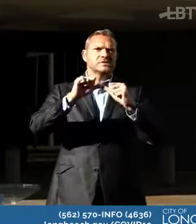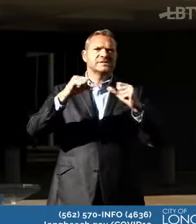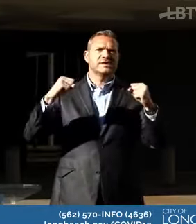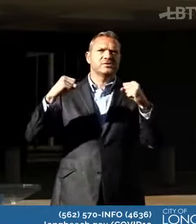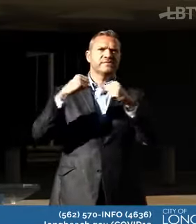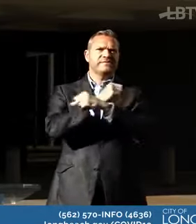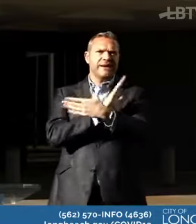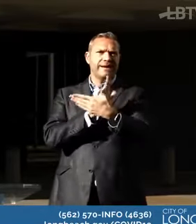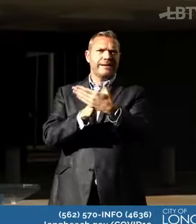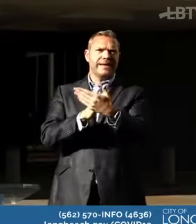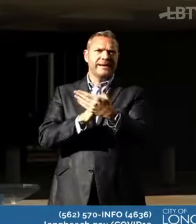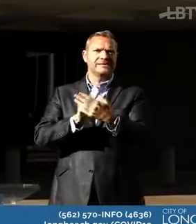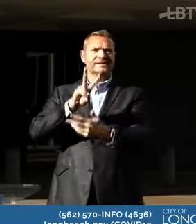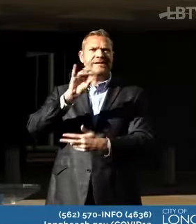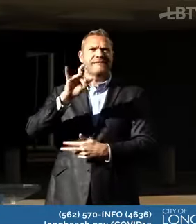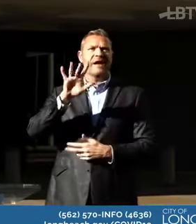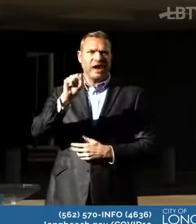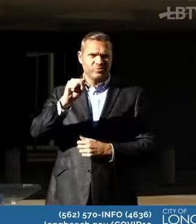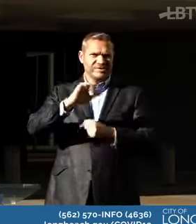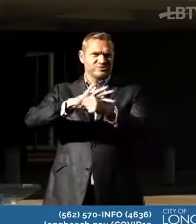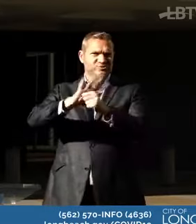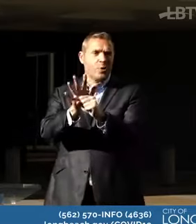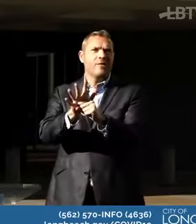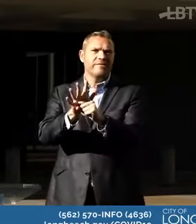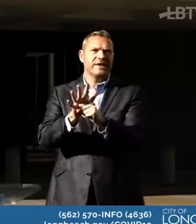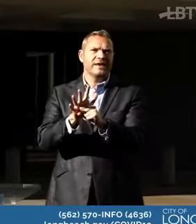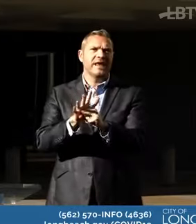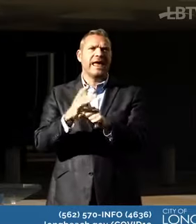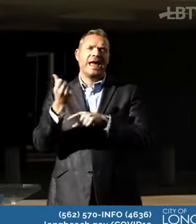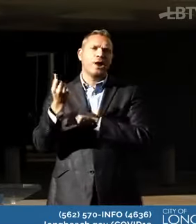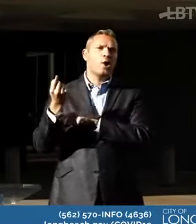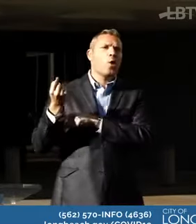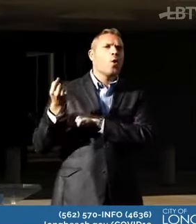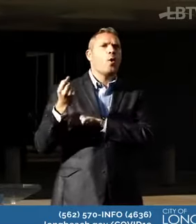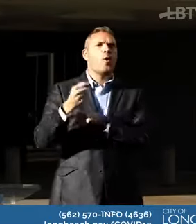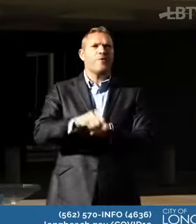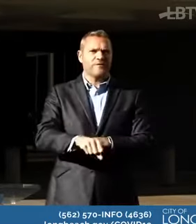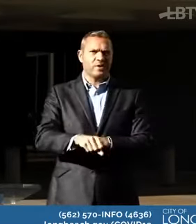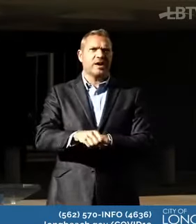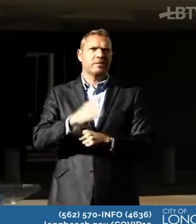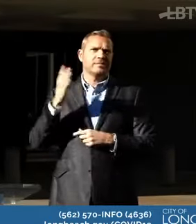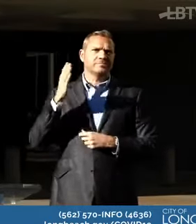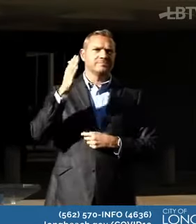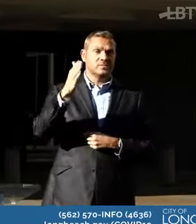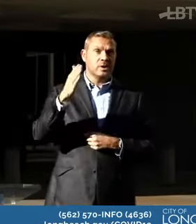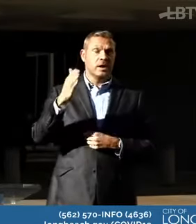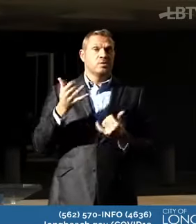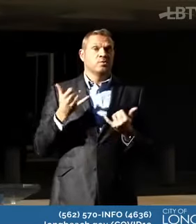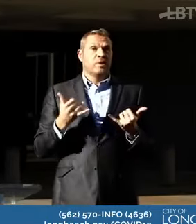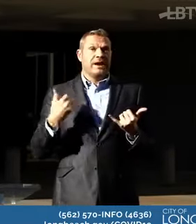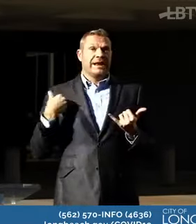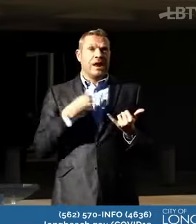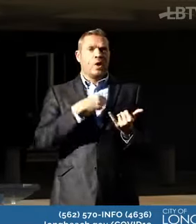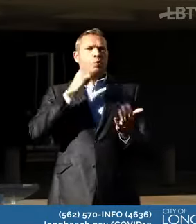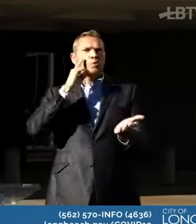evolution of overcoming COVID, we are today somewhere in the path from discovery to innovation. The COVID vaccine holds